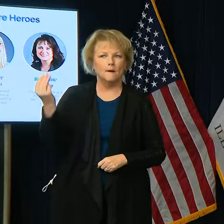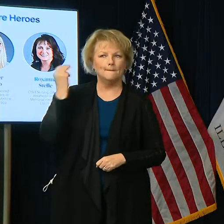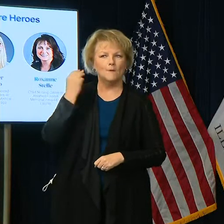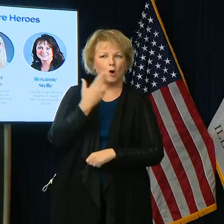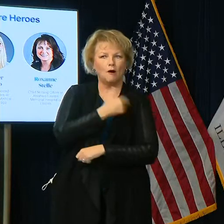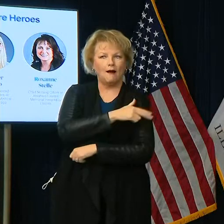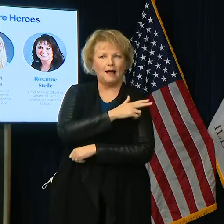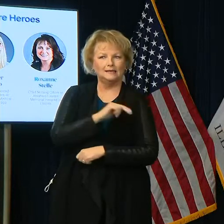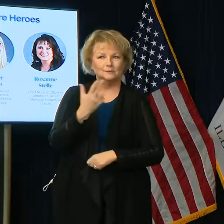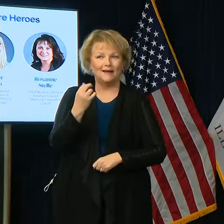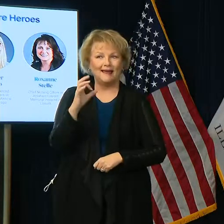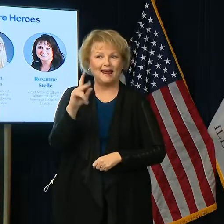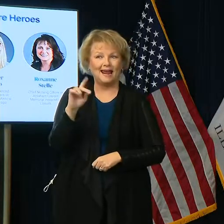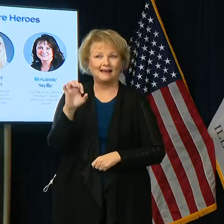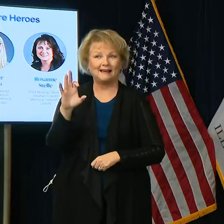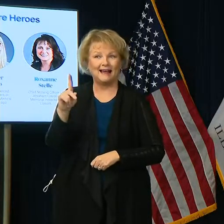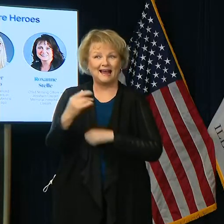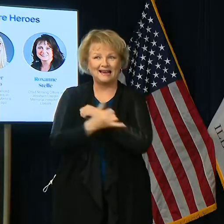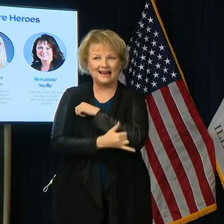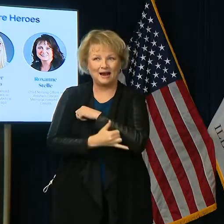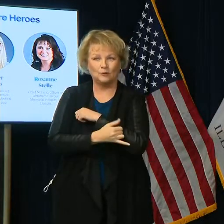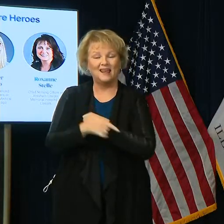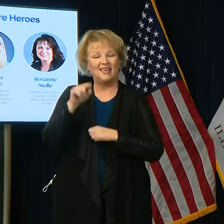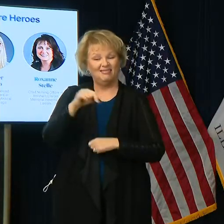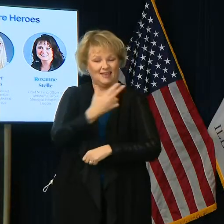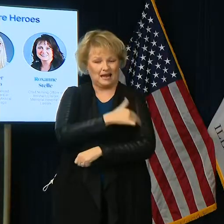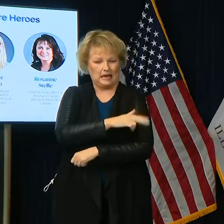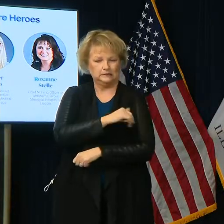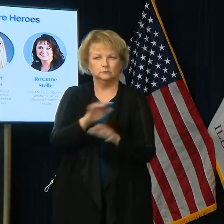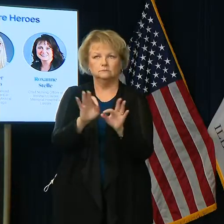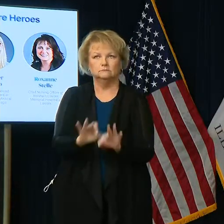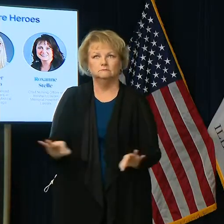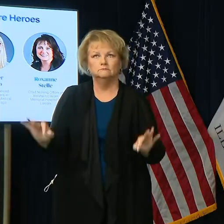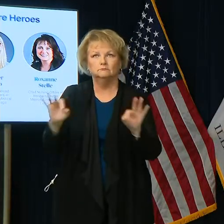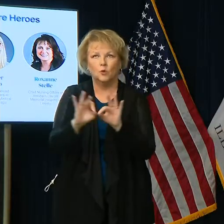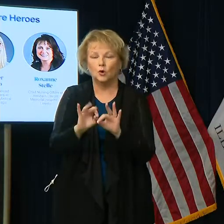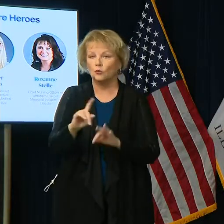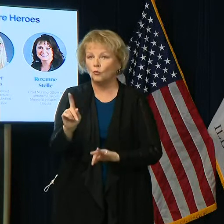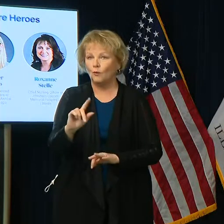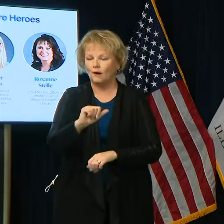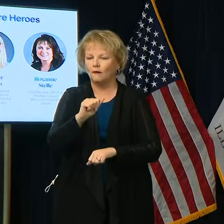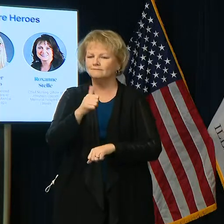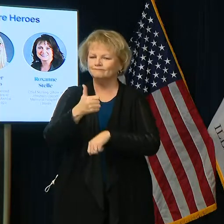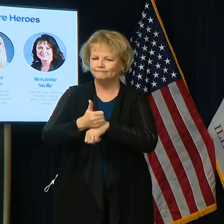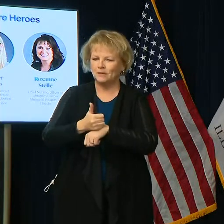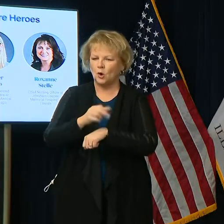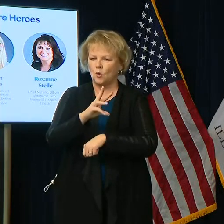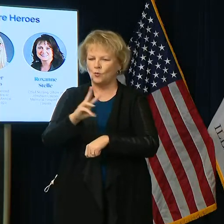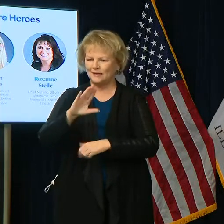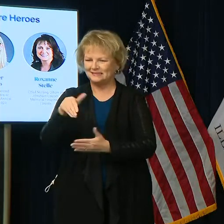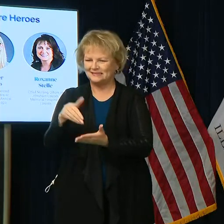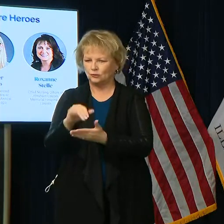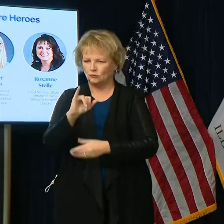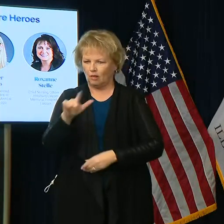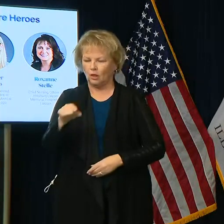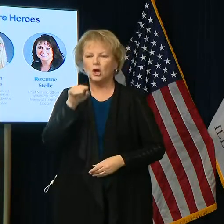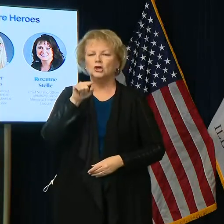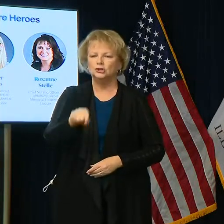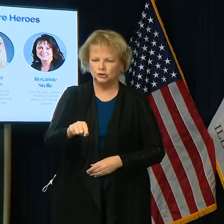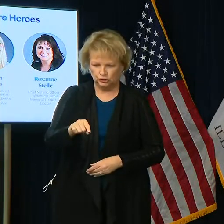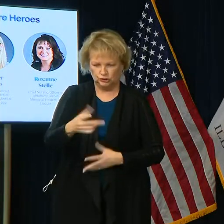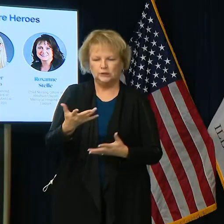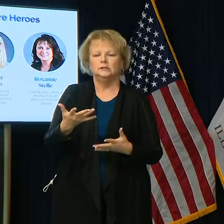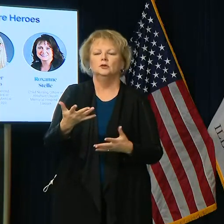Hospital in Hancock County, a critical access hospital in west central Illinois. She covers emergency